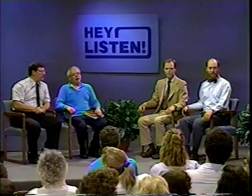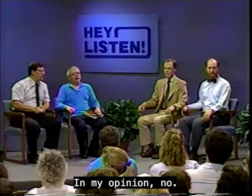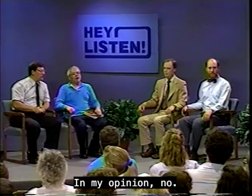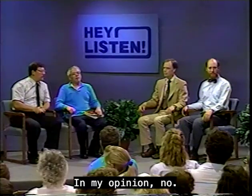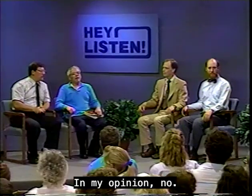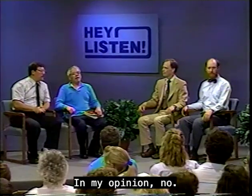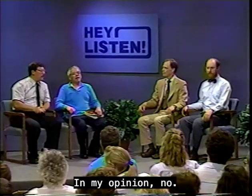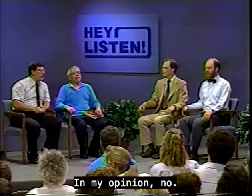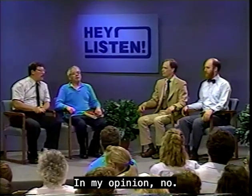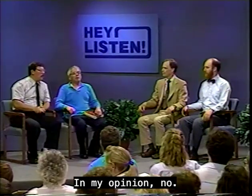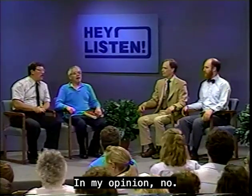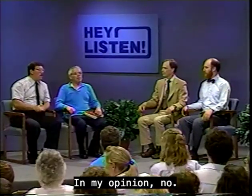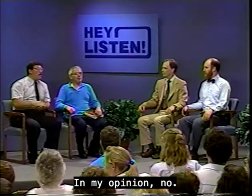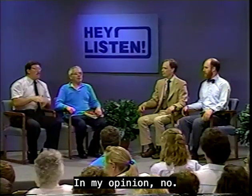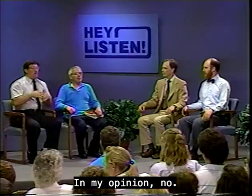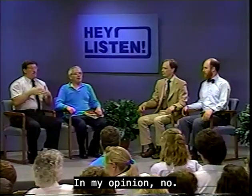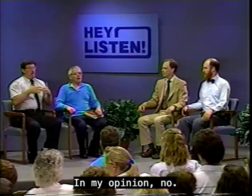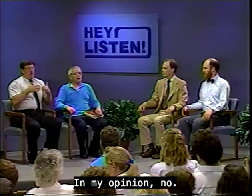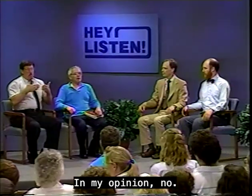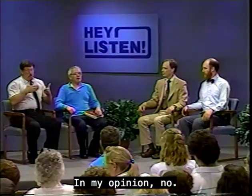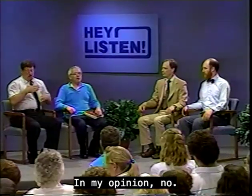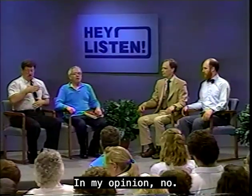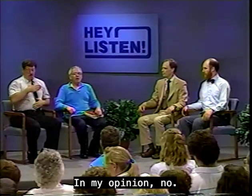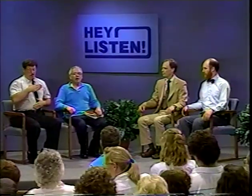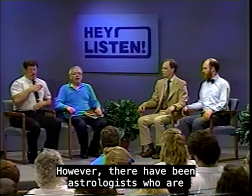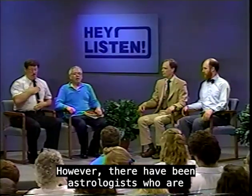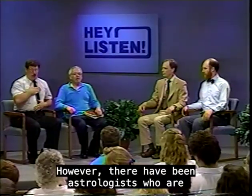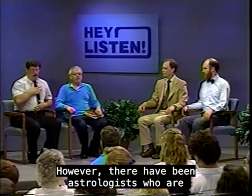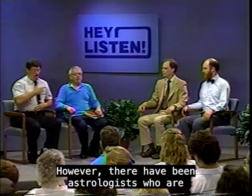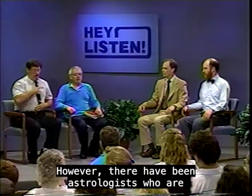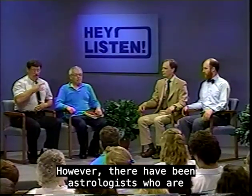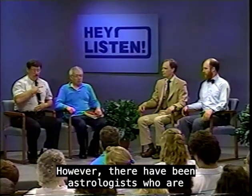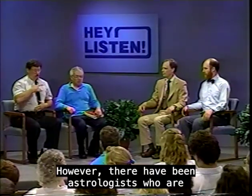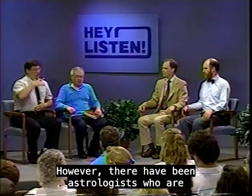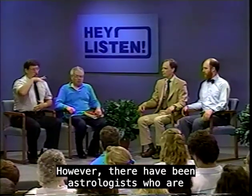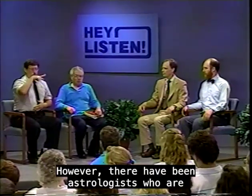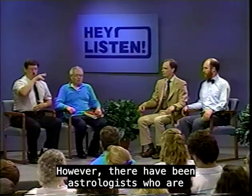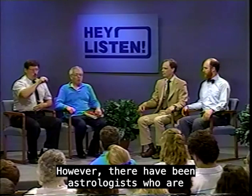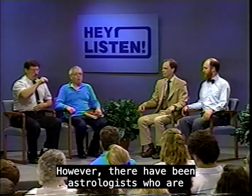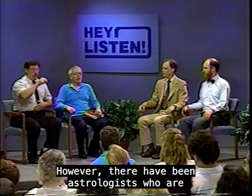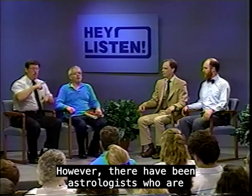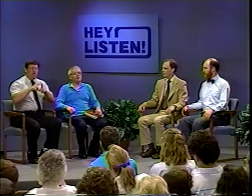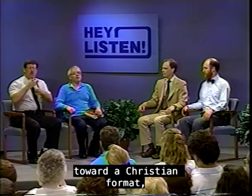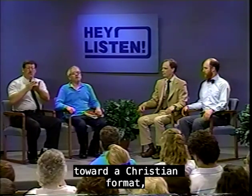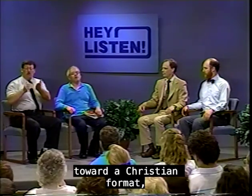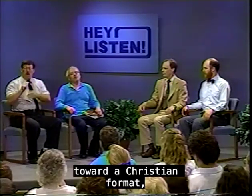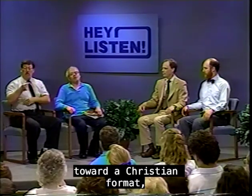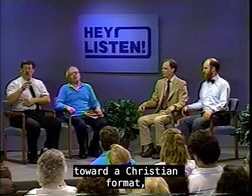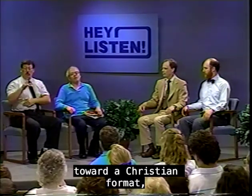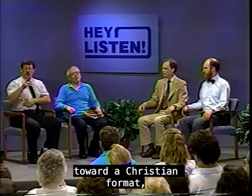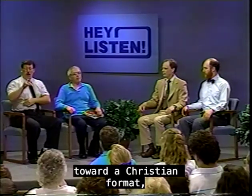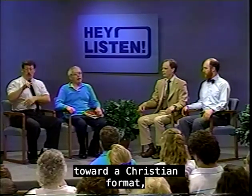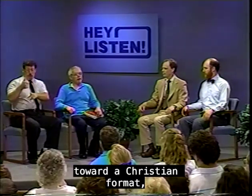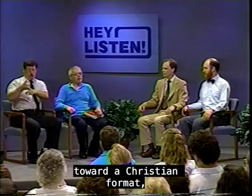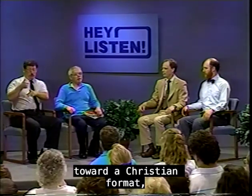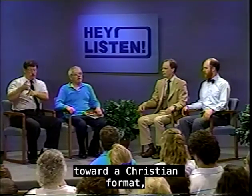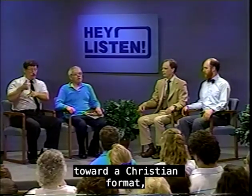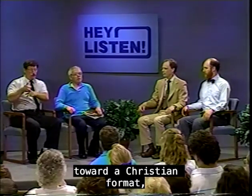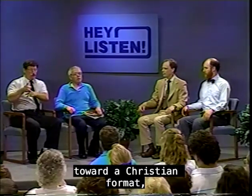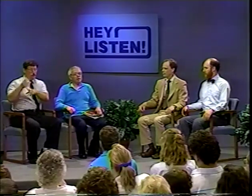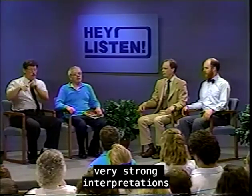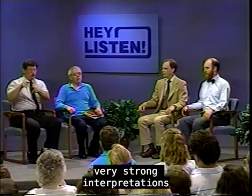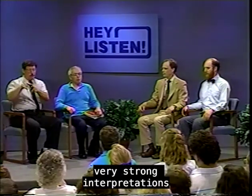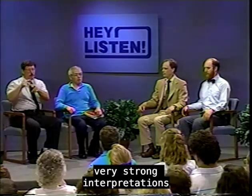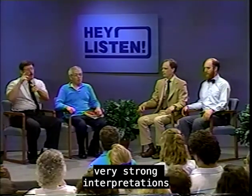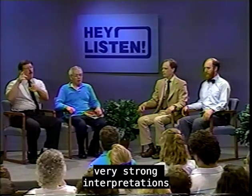birth signs? In my opinion, no. However, there have been astrologers who are oriented toward a Christian format who